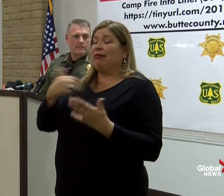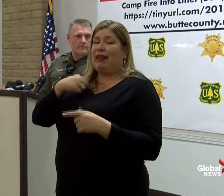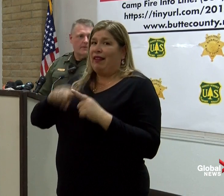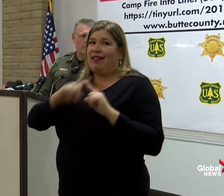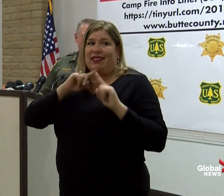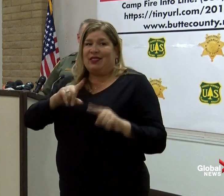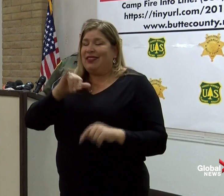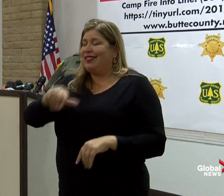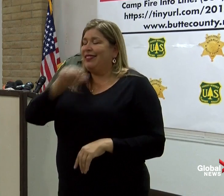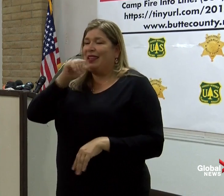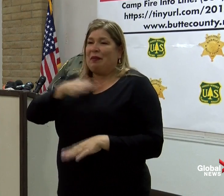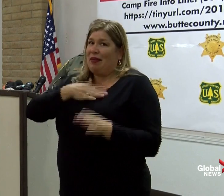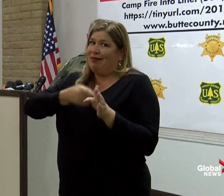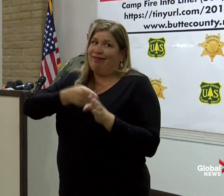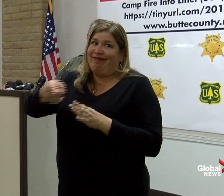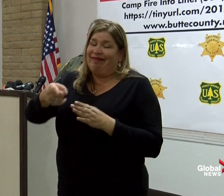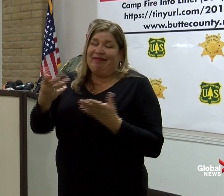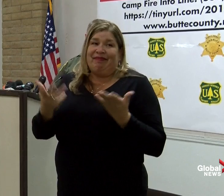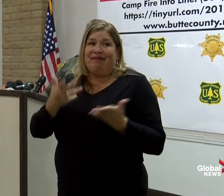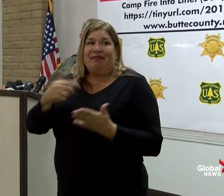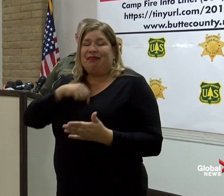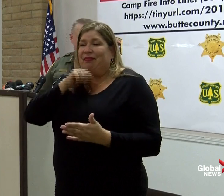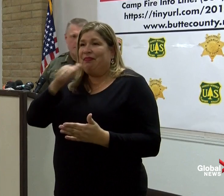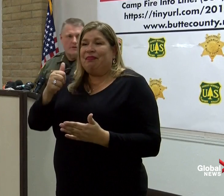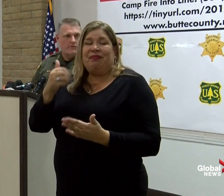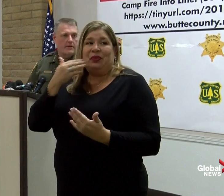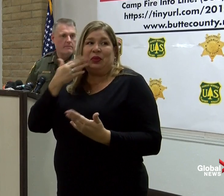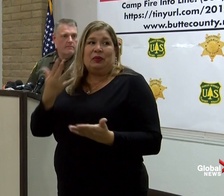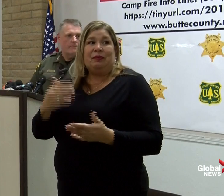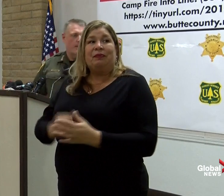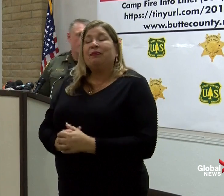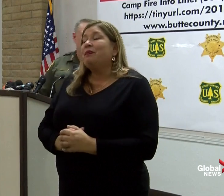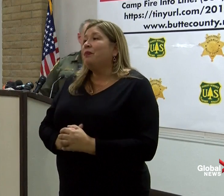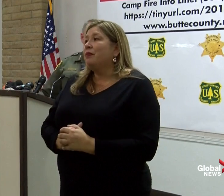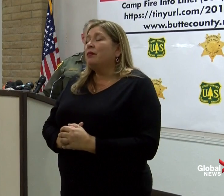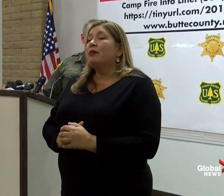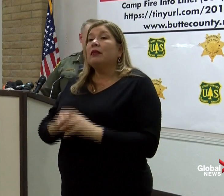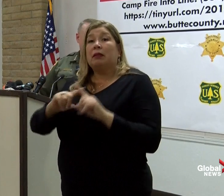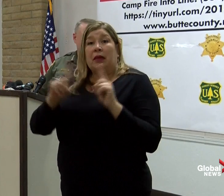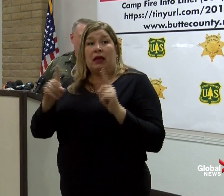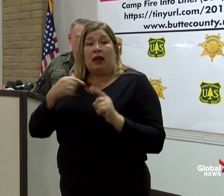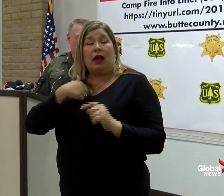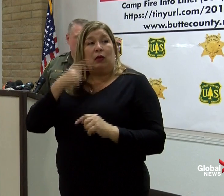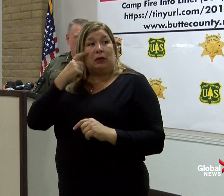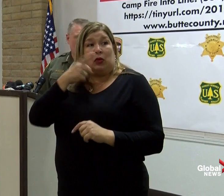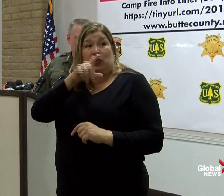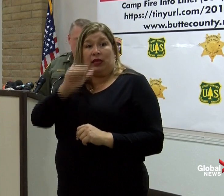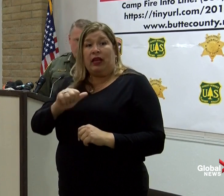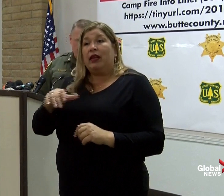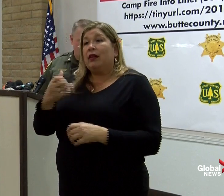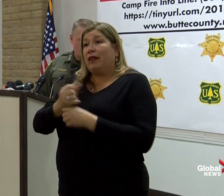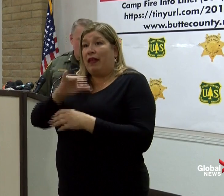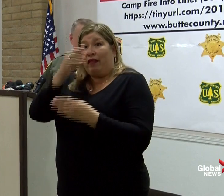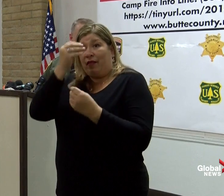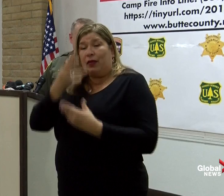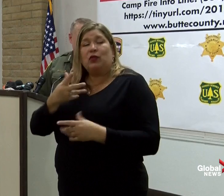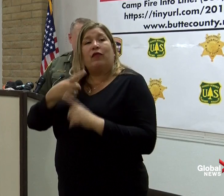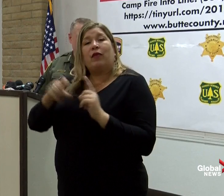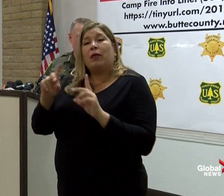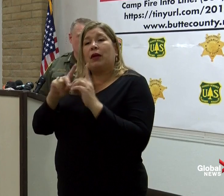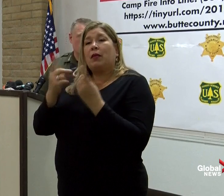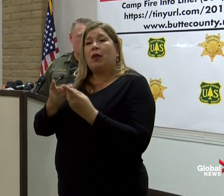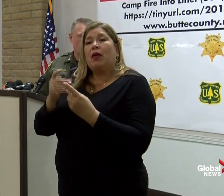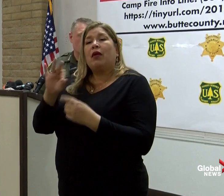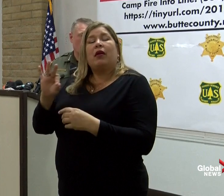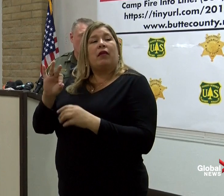my, that's not my wheelhouse. I don't do that. But I suspect that you could probably get that information from the Department of